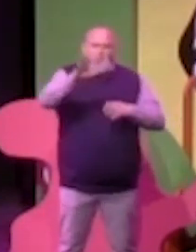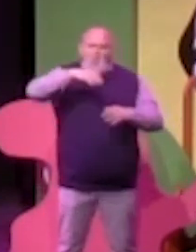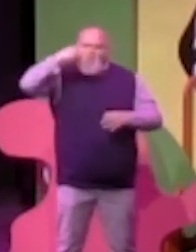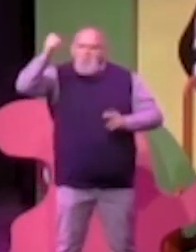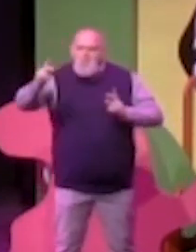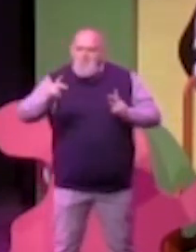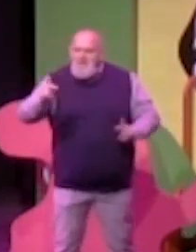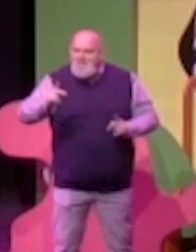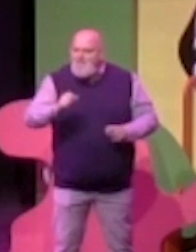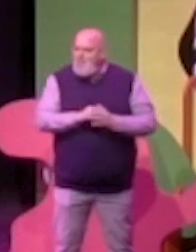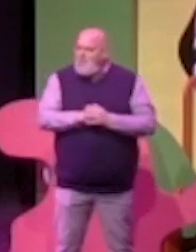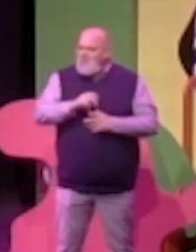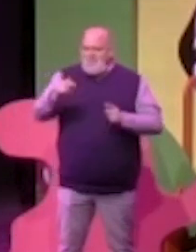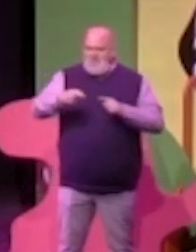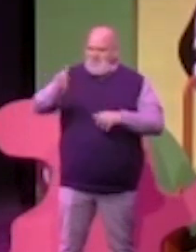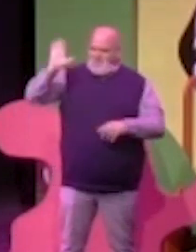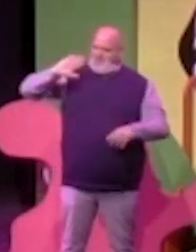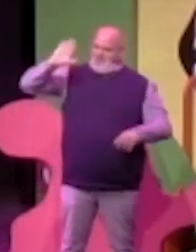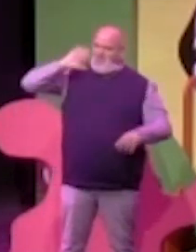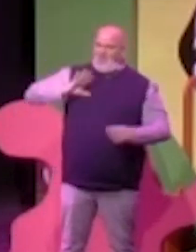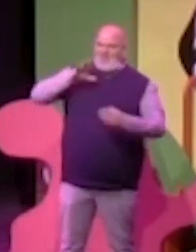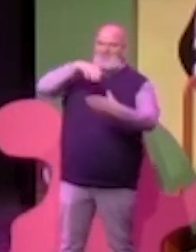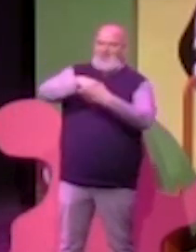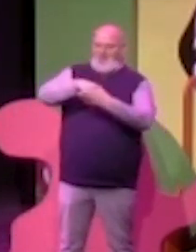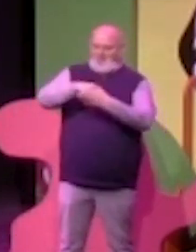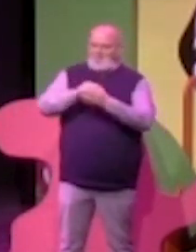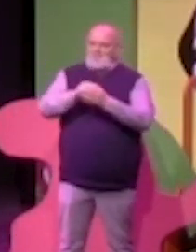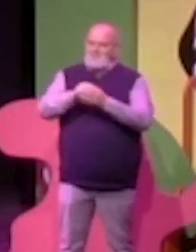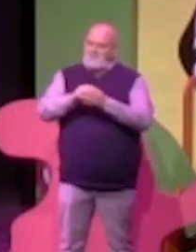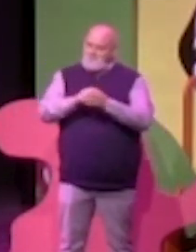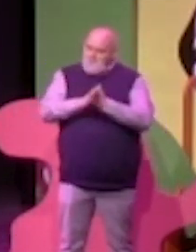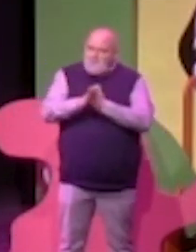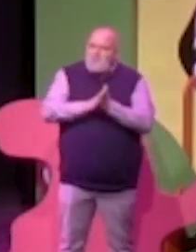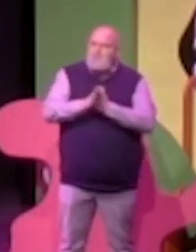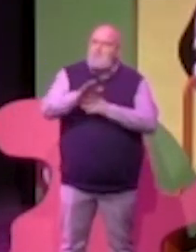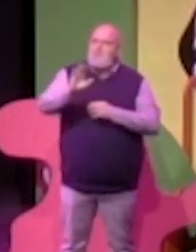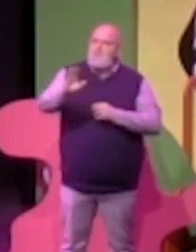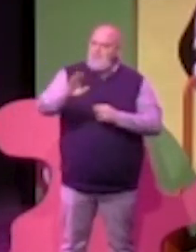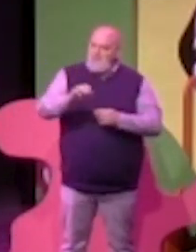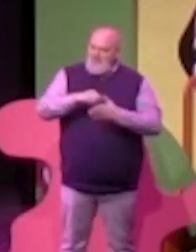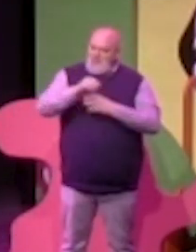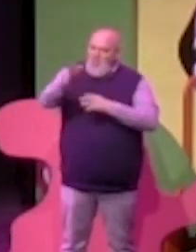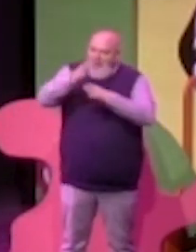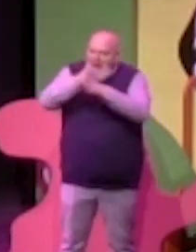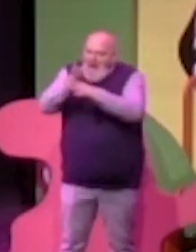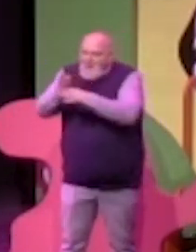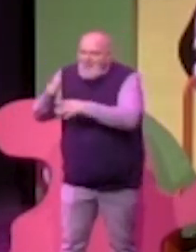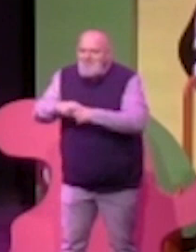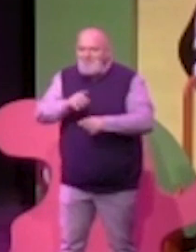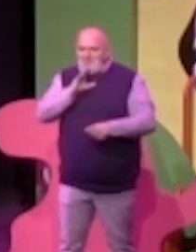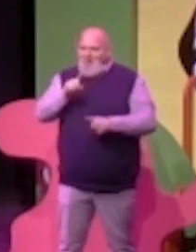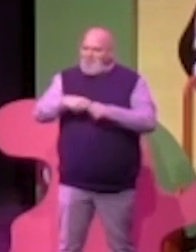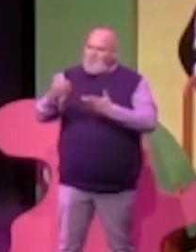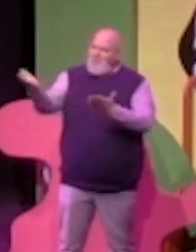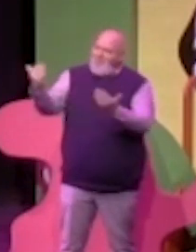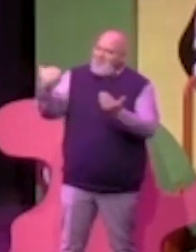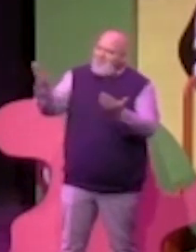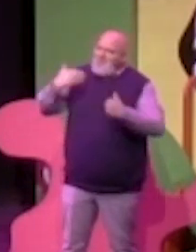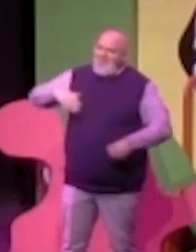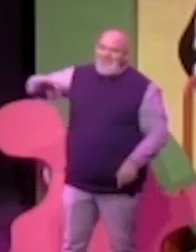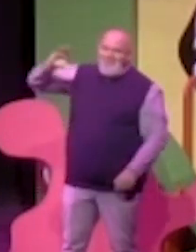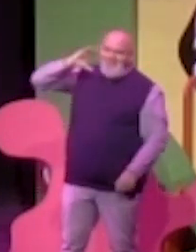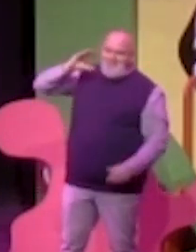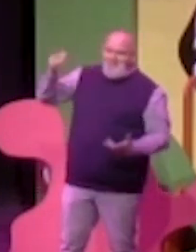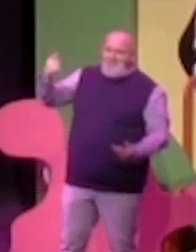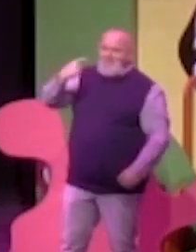know once were stars and main people in your areas and talk to them. Just talk and listen. And